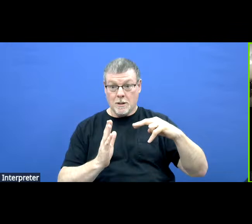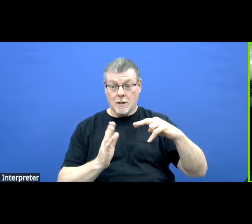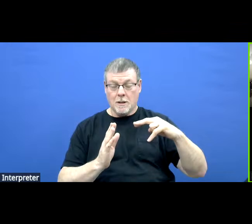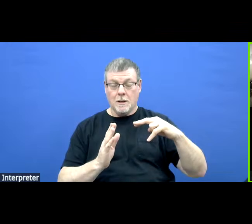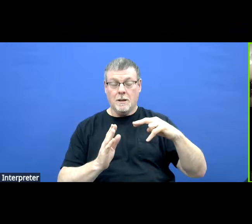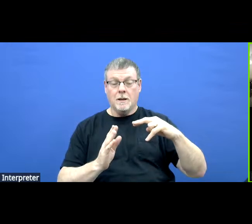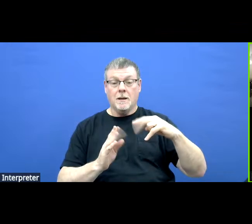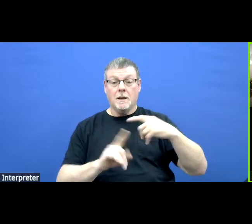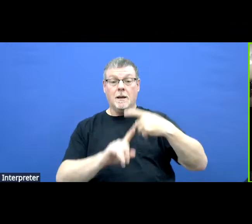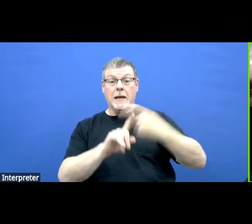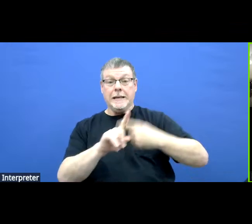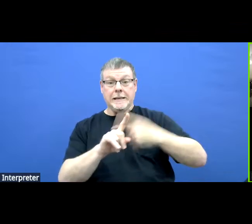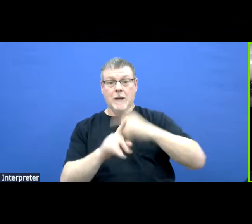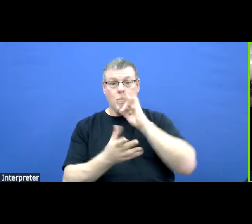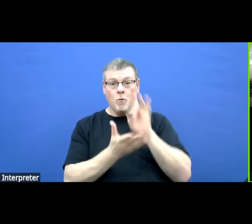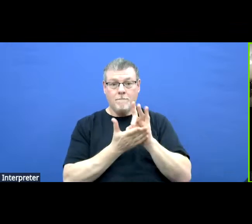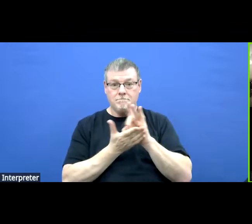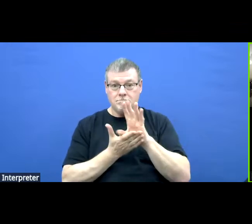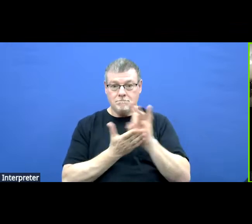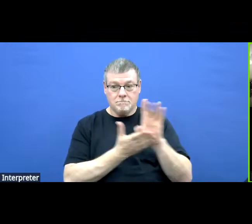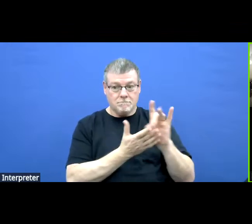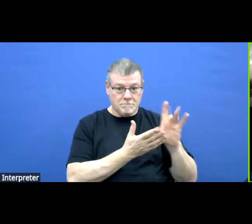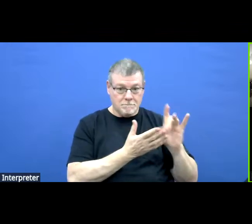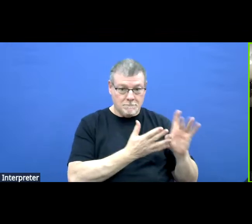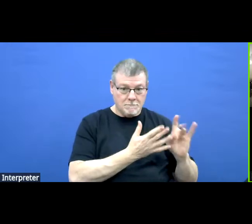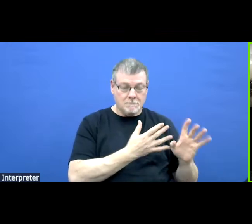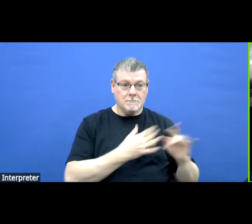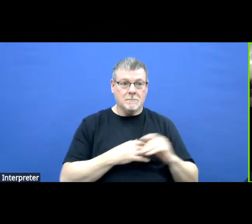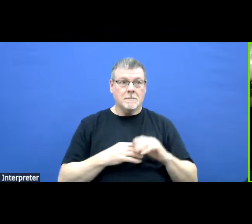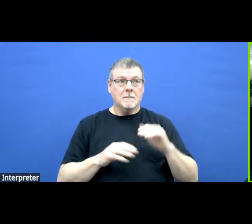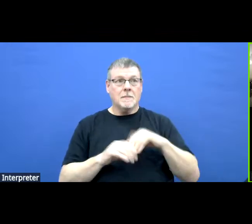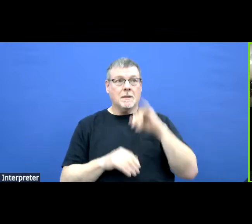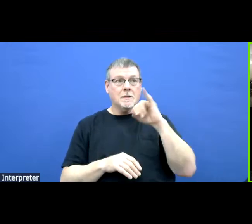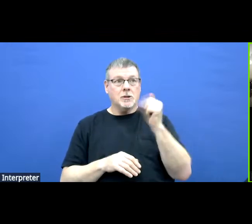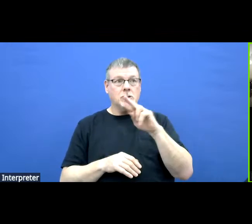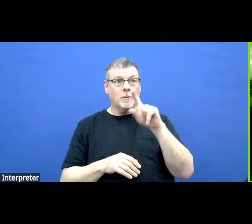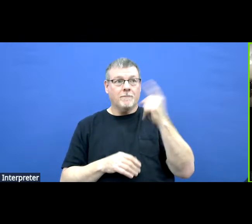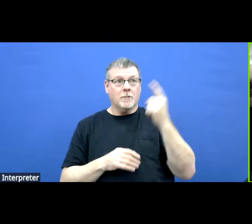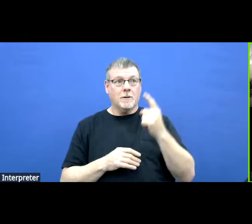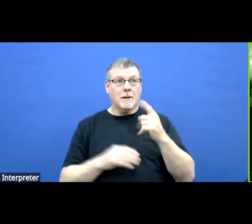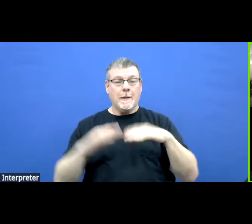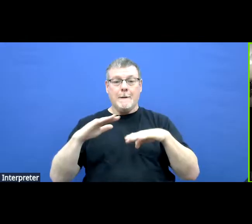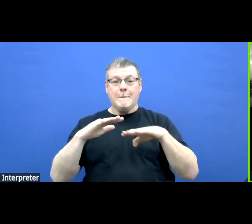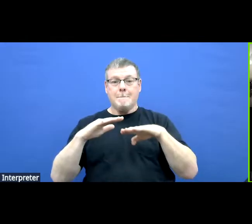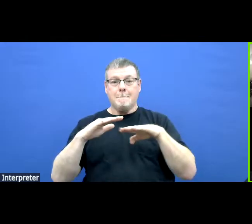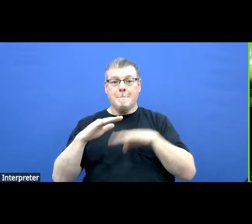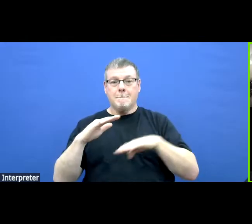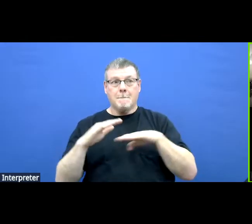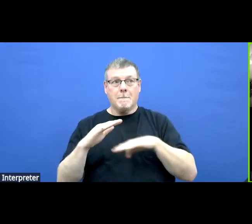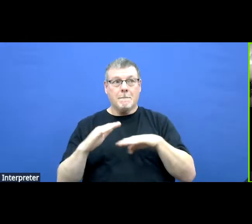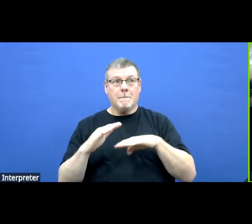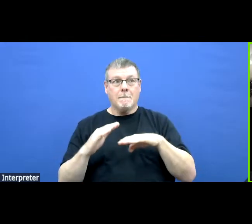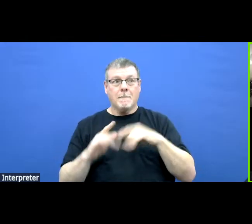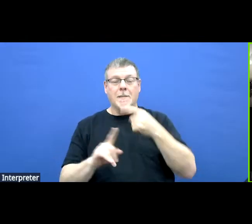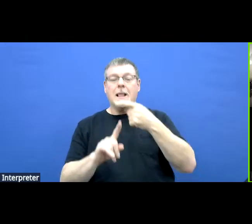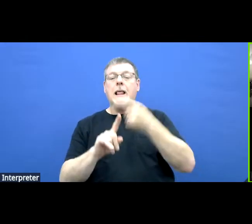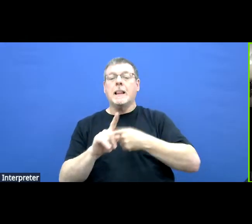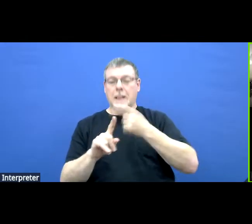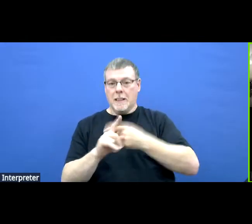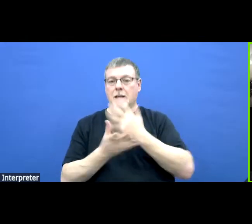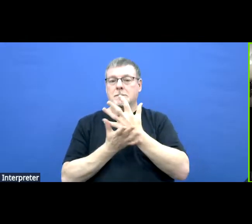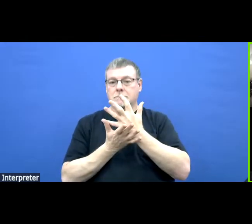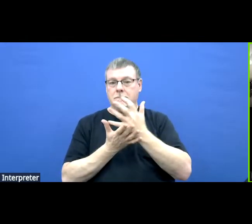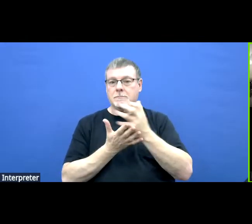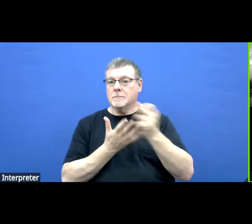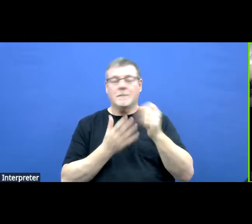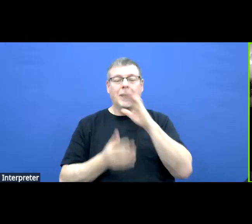were evicted is January 1. Basically, everybody's tenants' leases expired. We